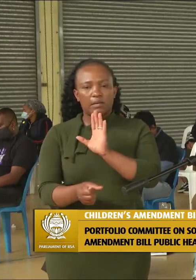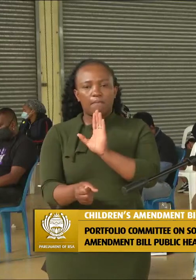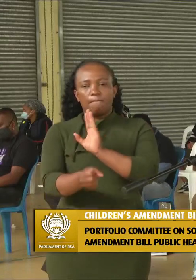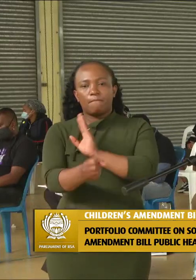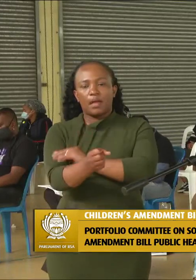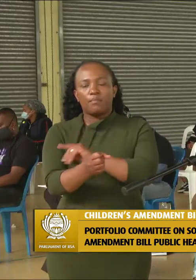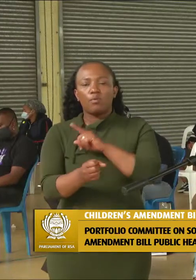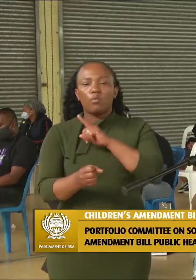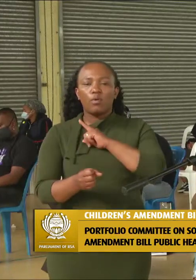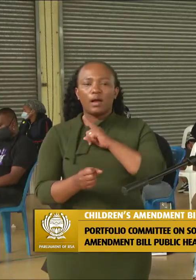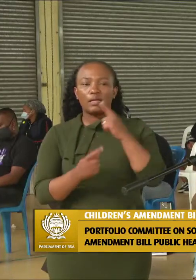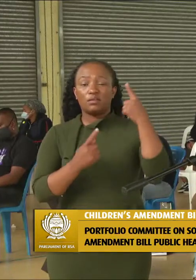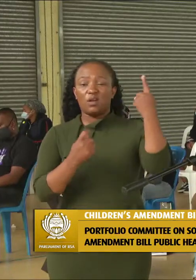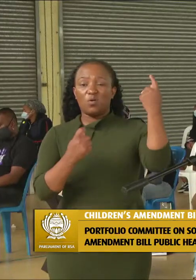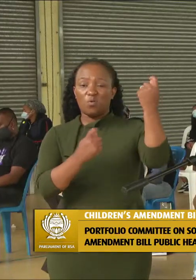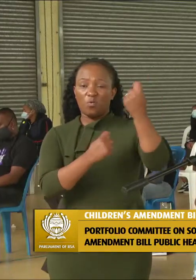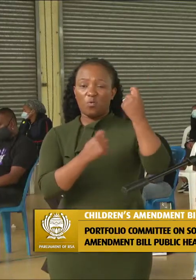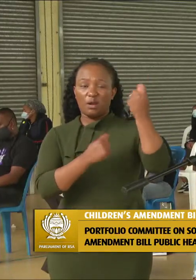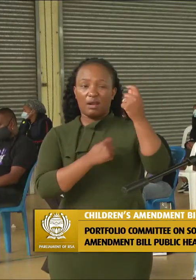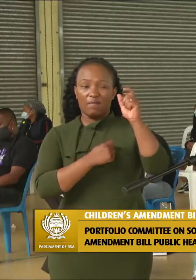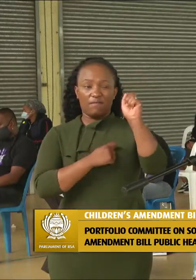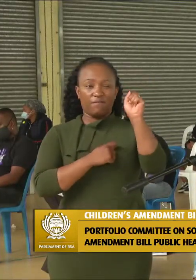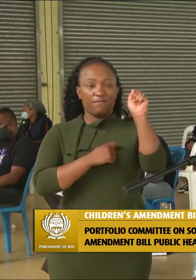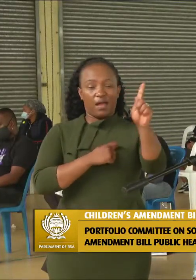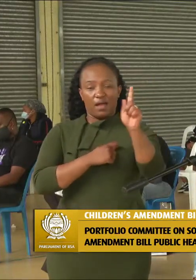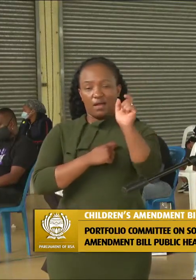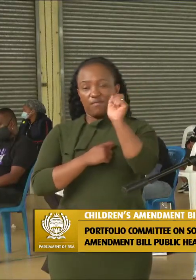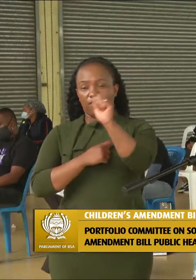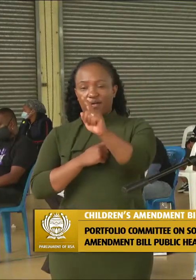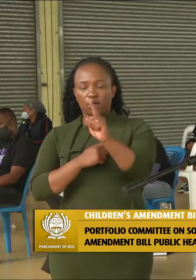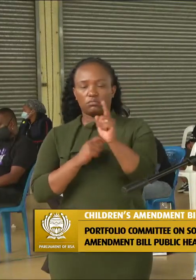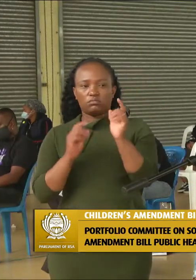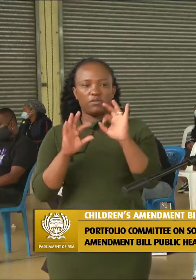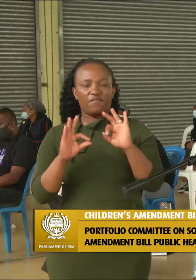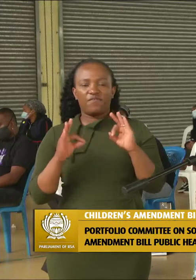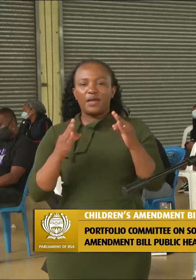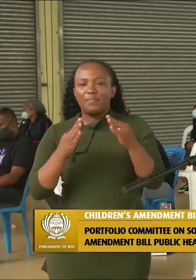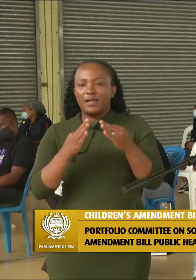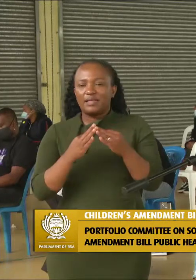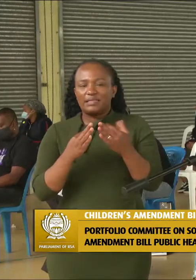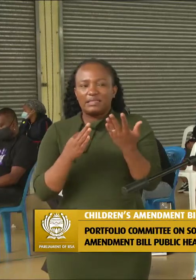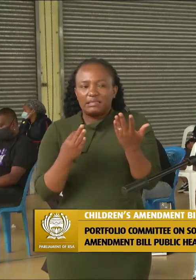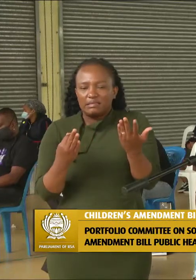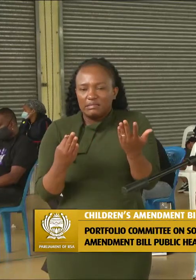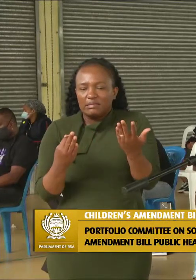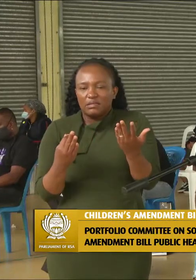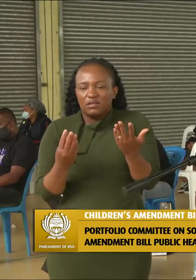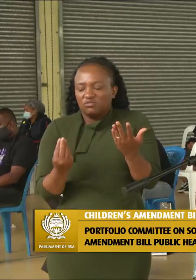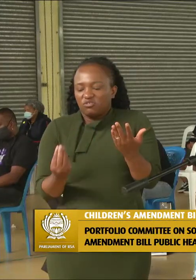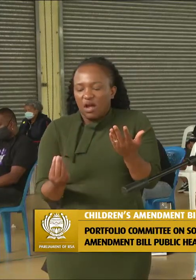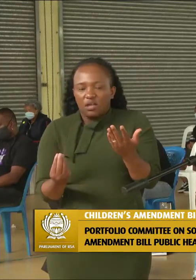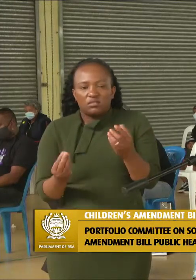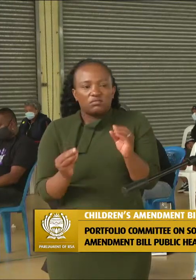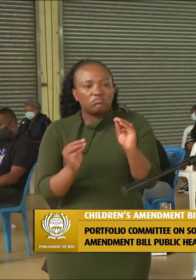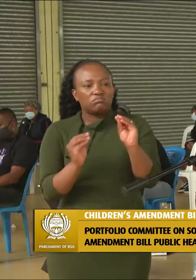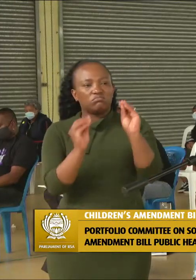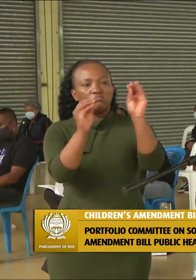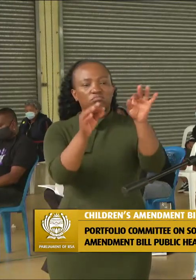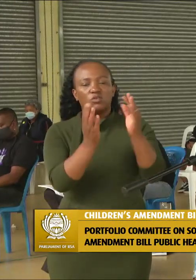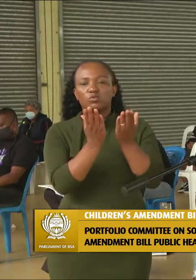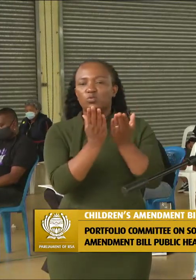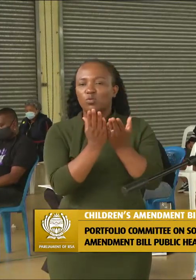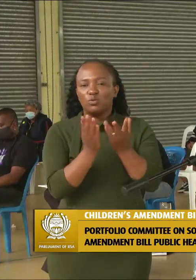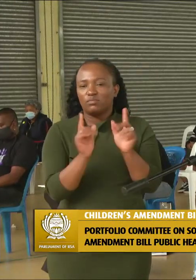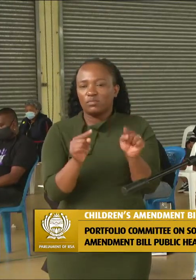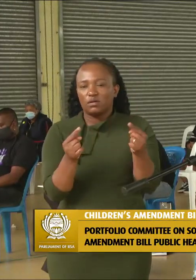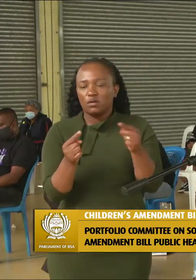kuzona. Sometimes we find families who live far in the rural areas, places where it's like a dead